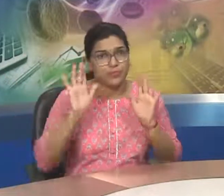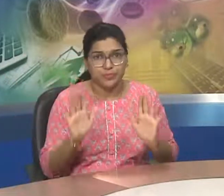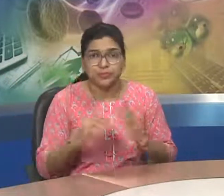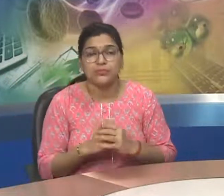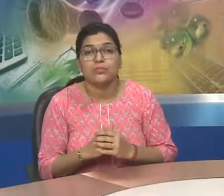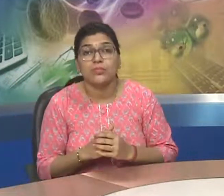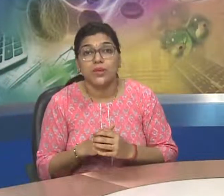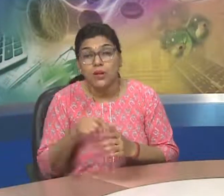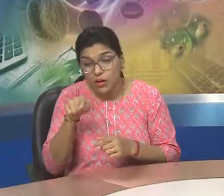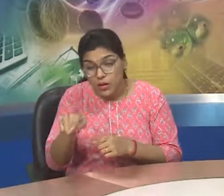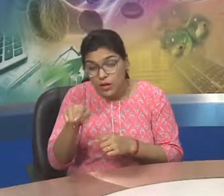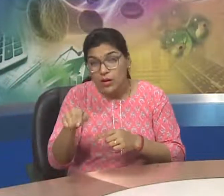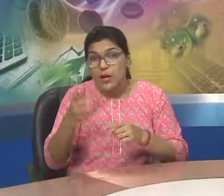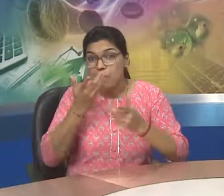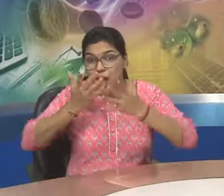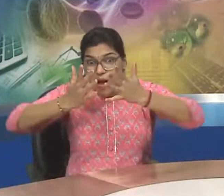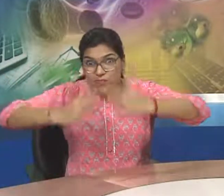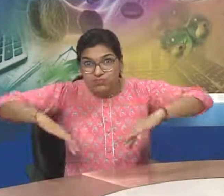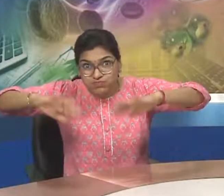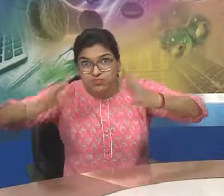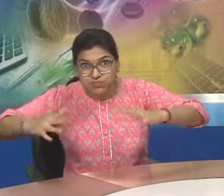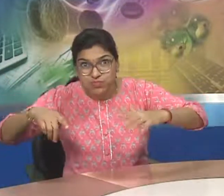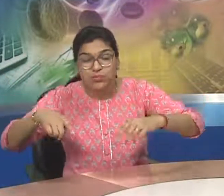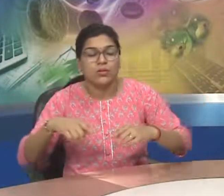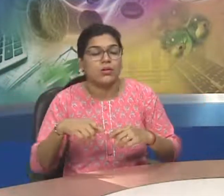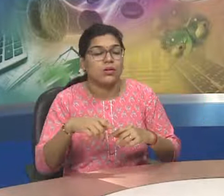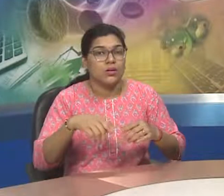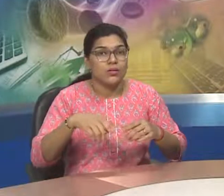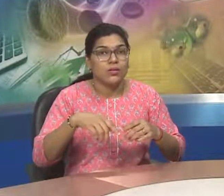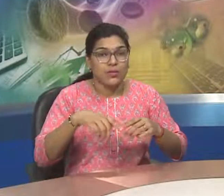chemicals from the earth crust